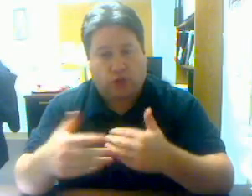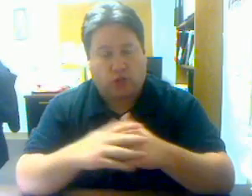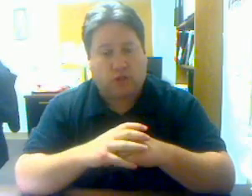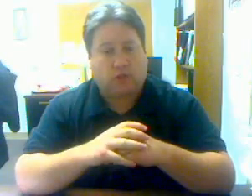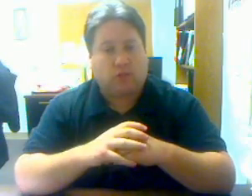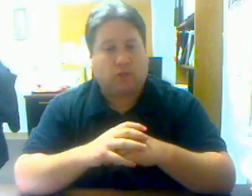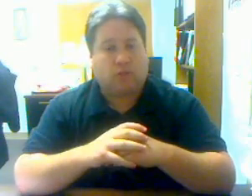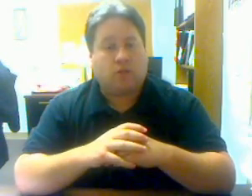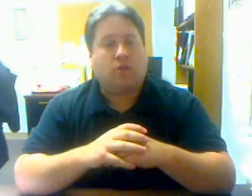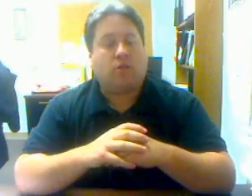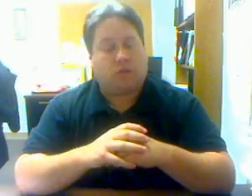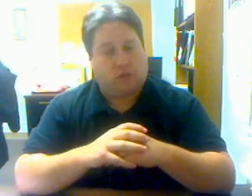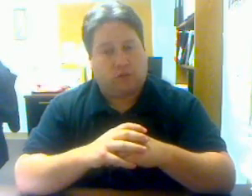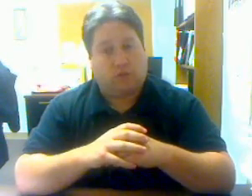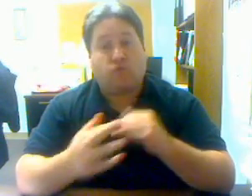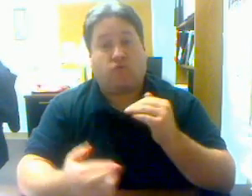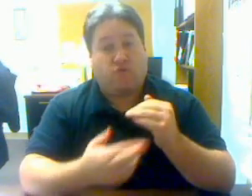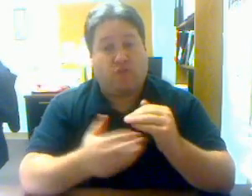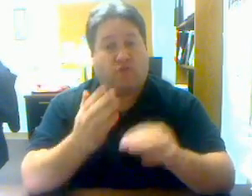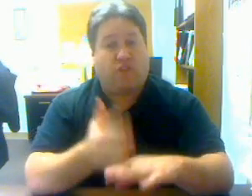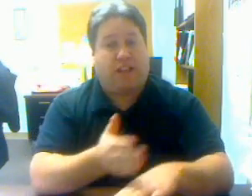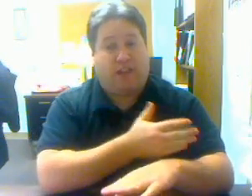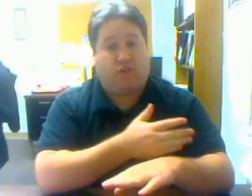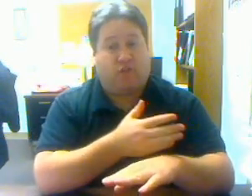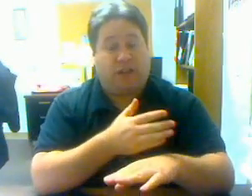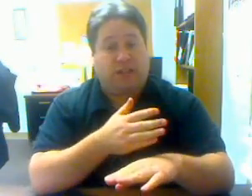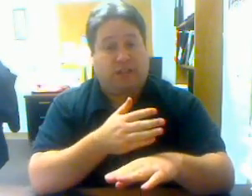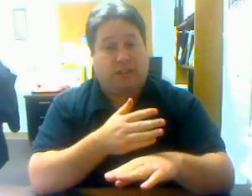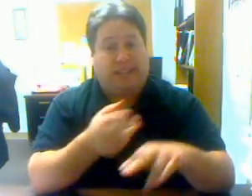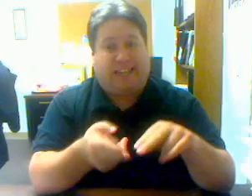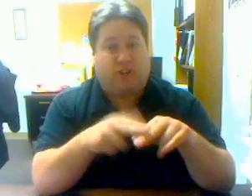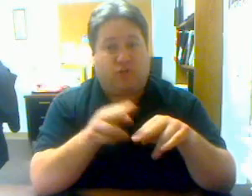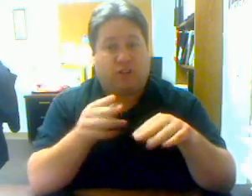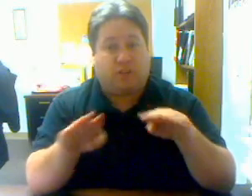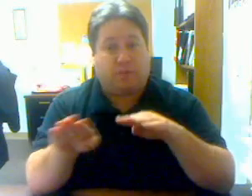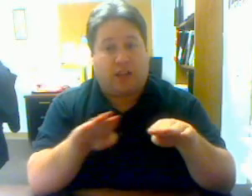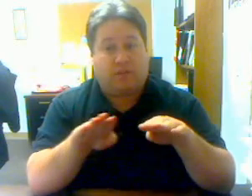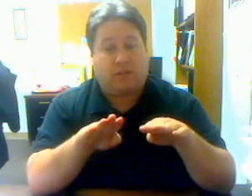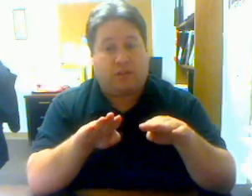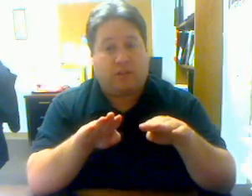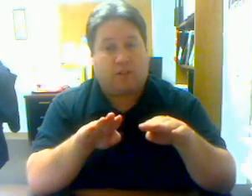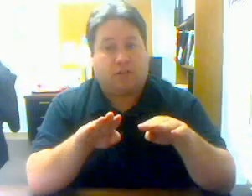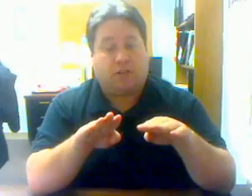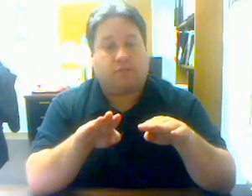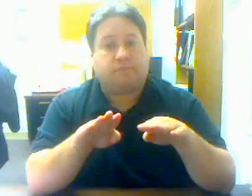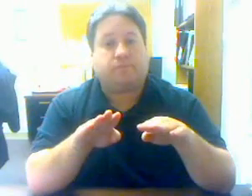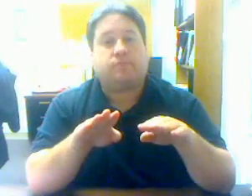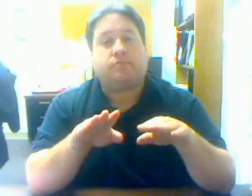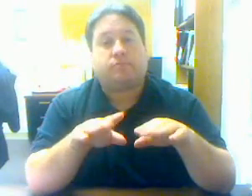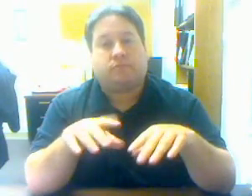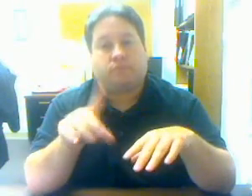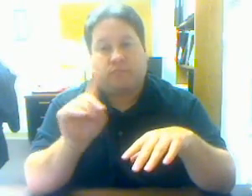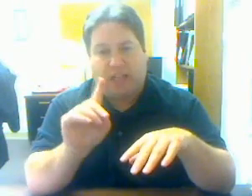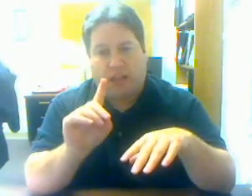to decrease. Depending on the state that you're in, this is going to be outlined in the regulations from the